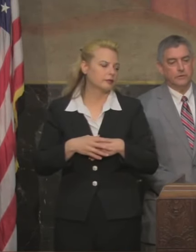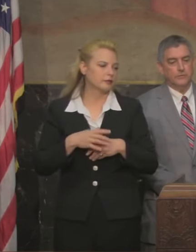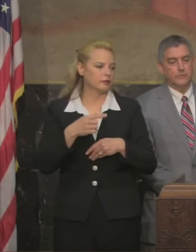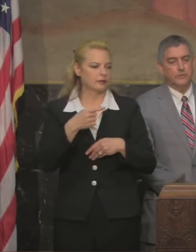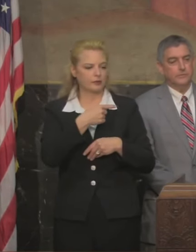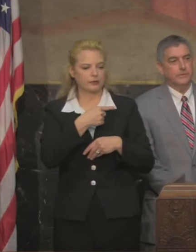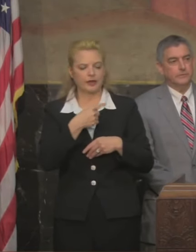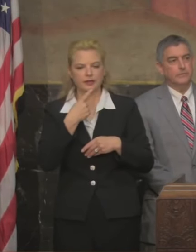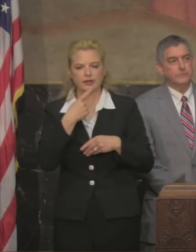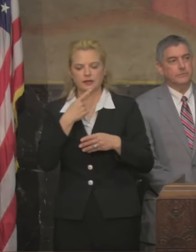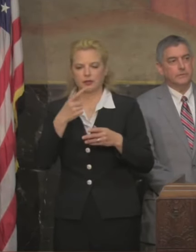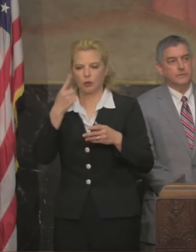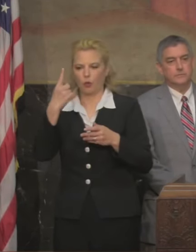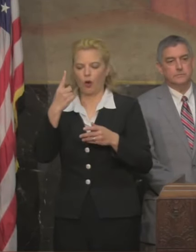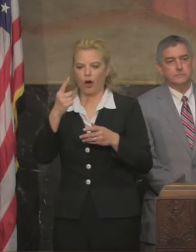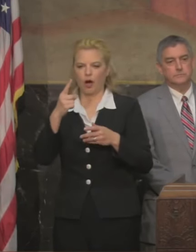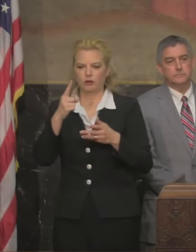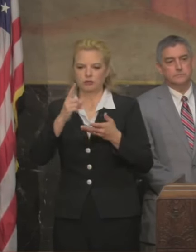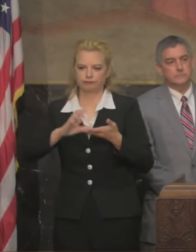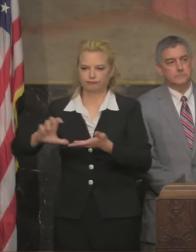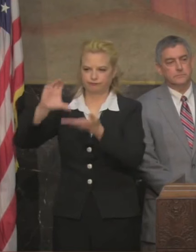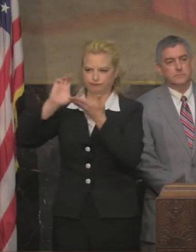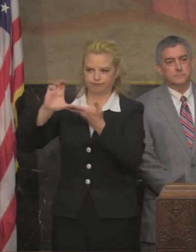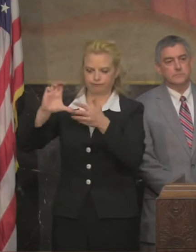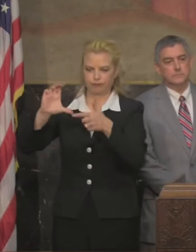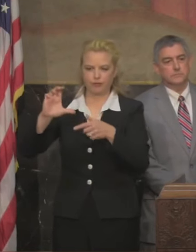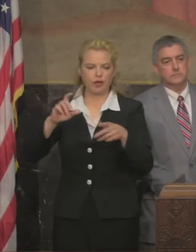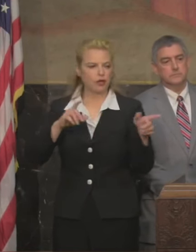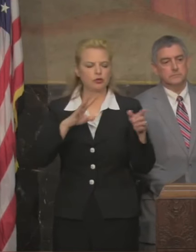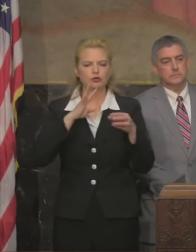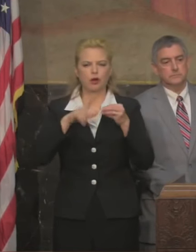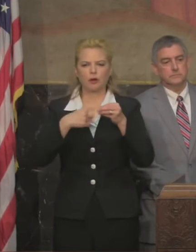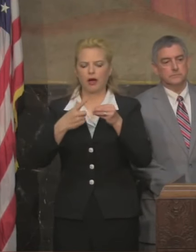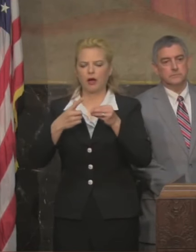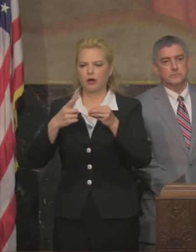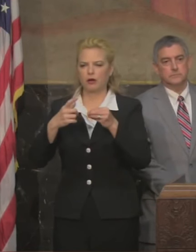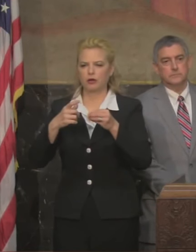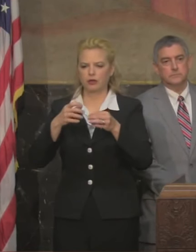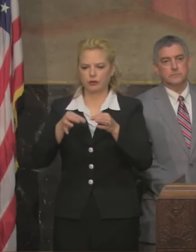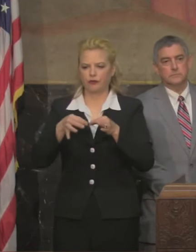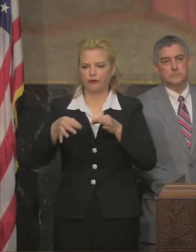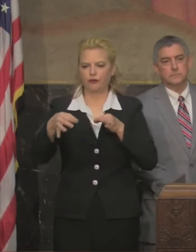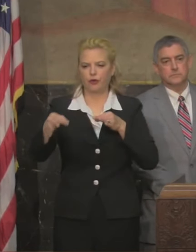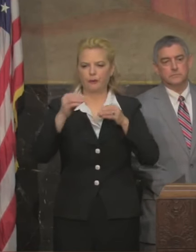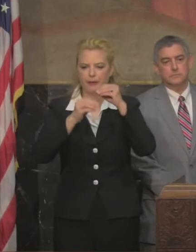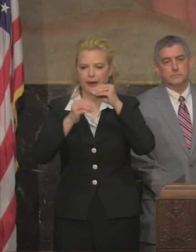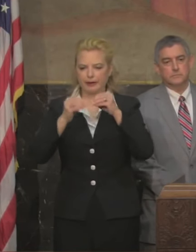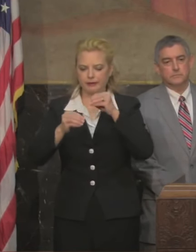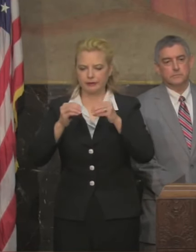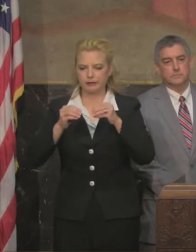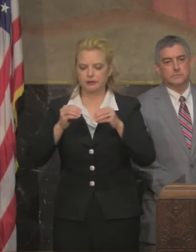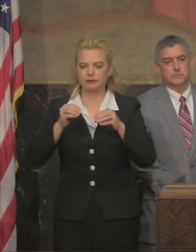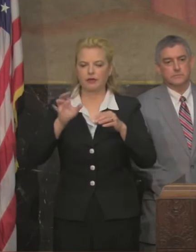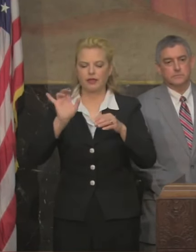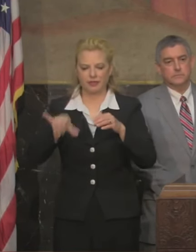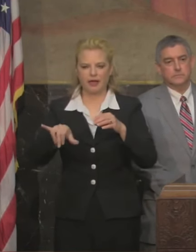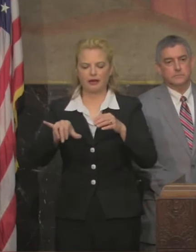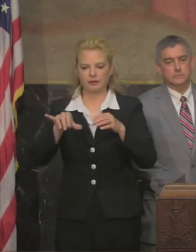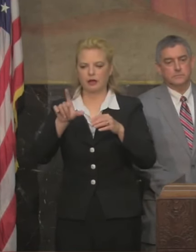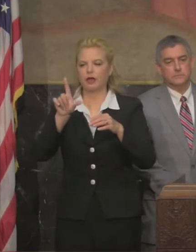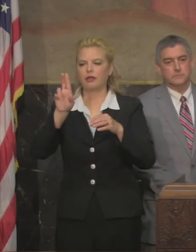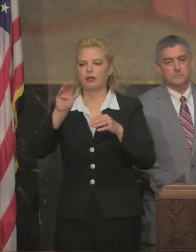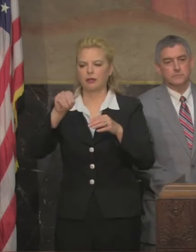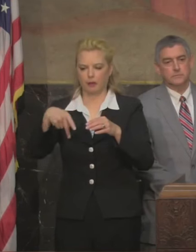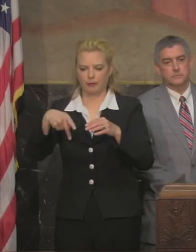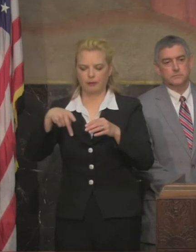It's a lump sum. yeah, in terms of deferred maintenance, that's always been a lump sum. And we,